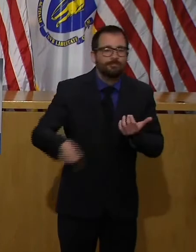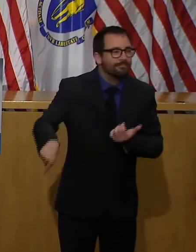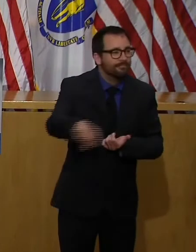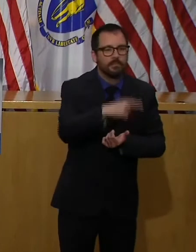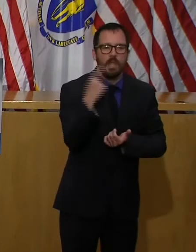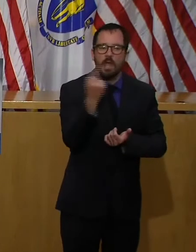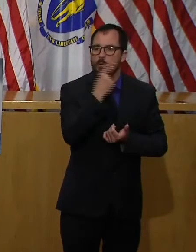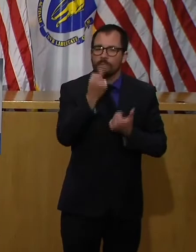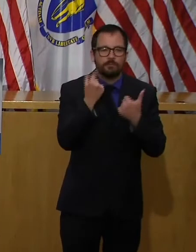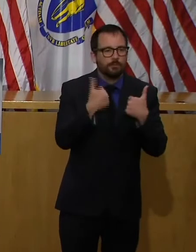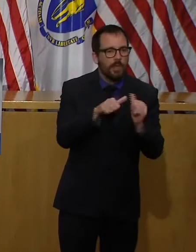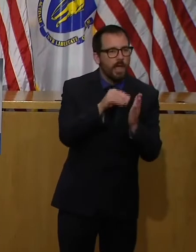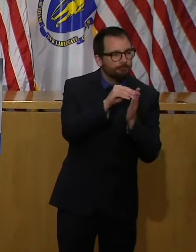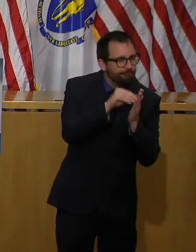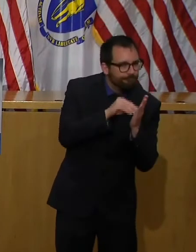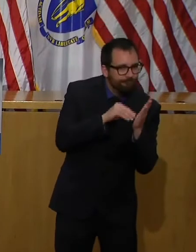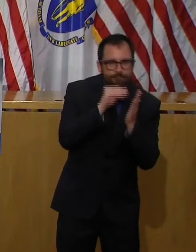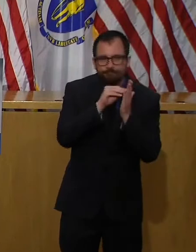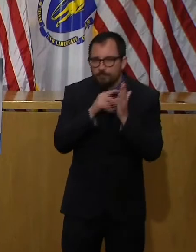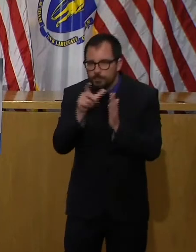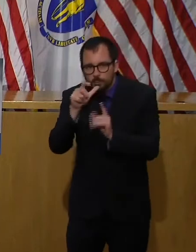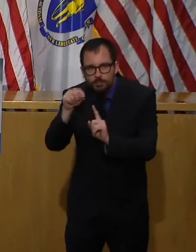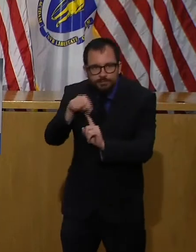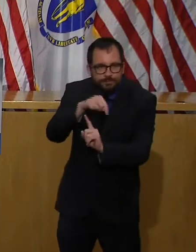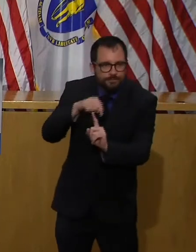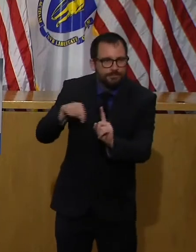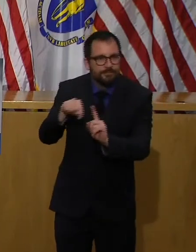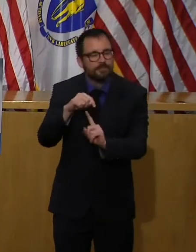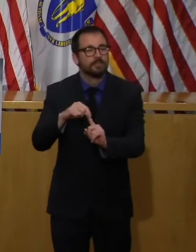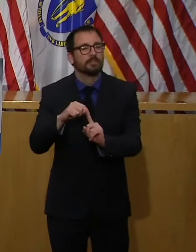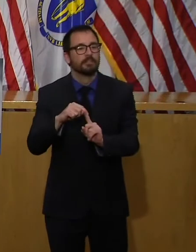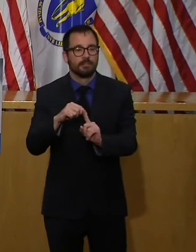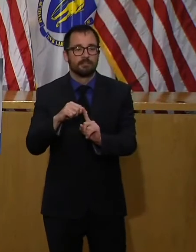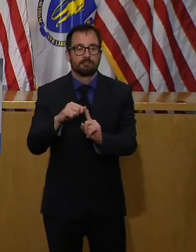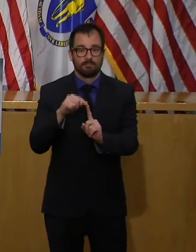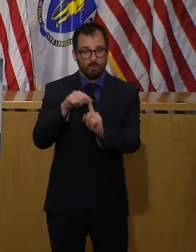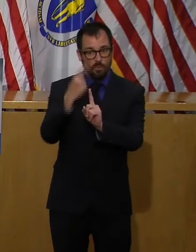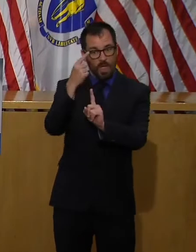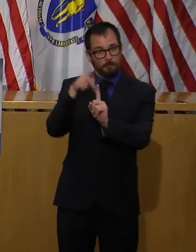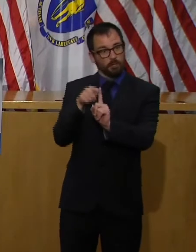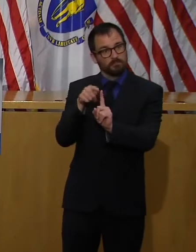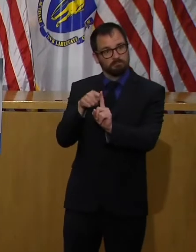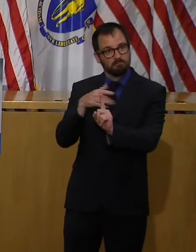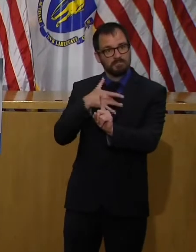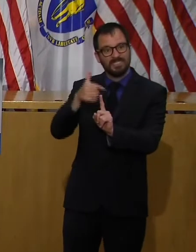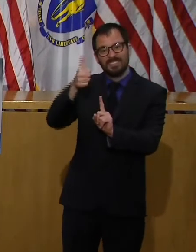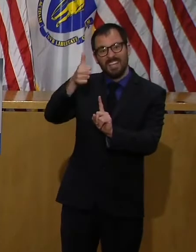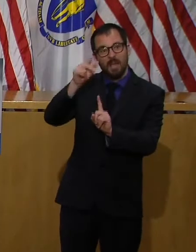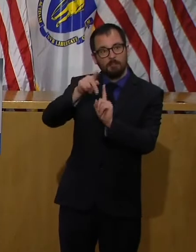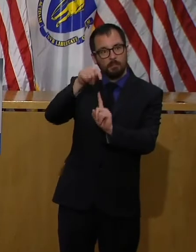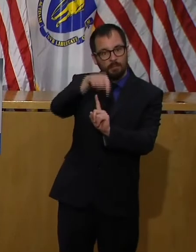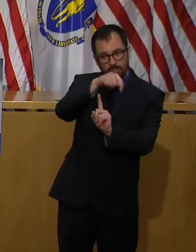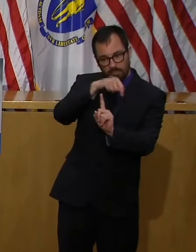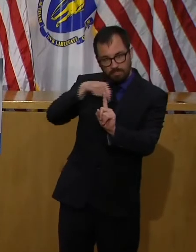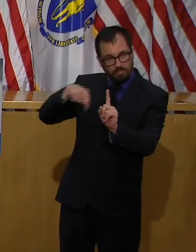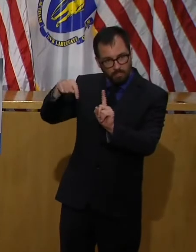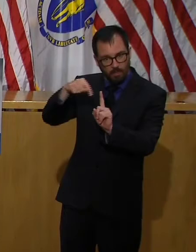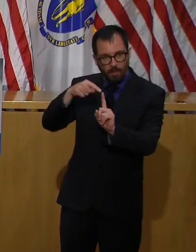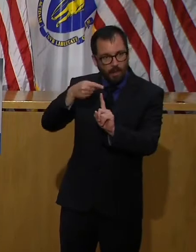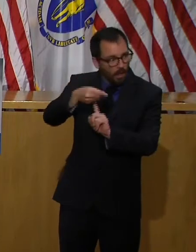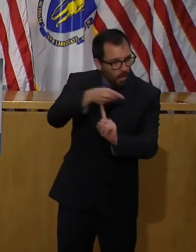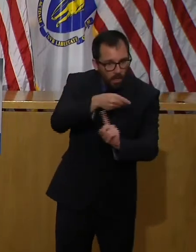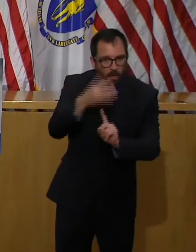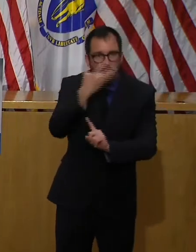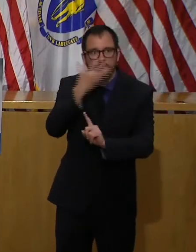10 people had spent at least 15 minutes within 6 feet of someone with COVID-19 during their infectious period, which